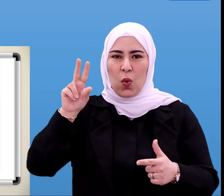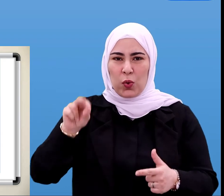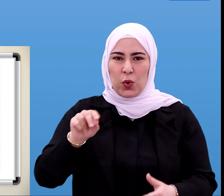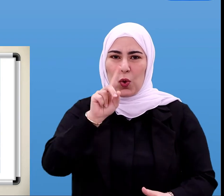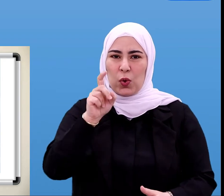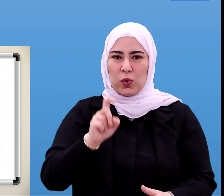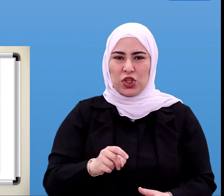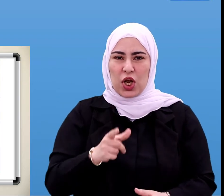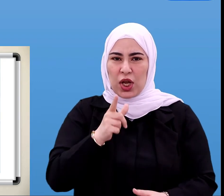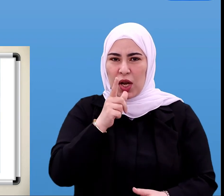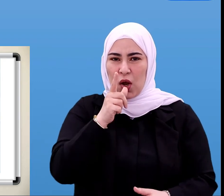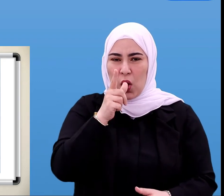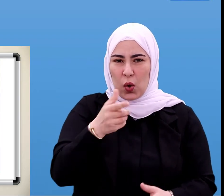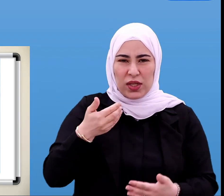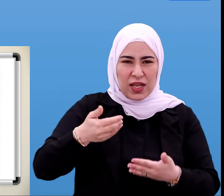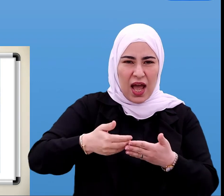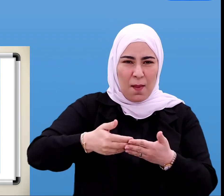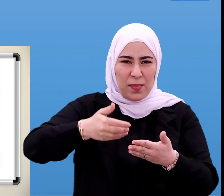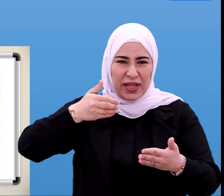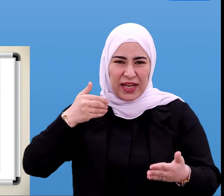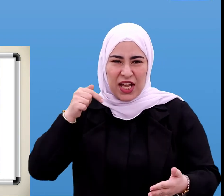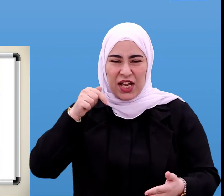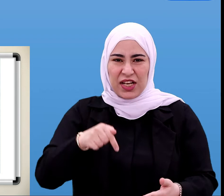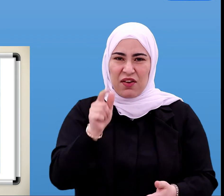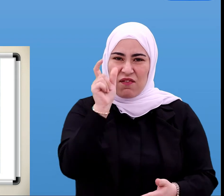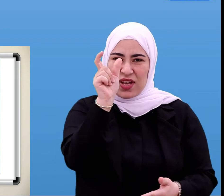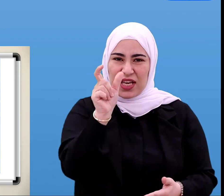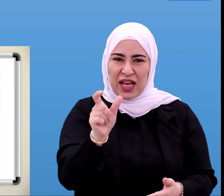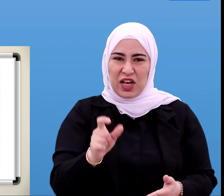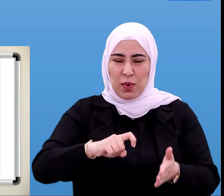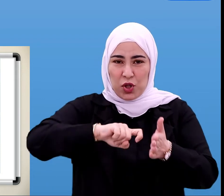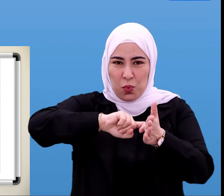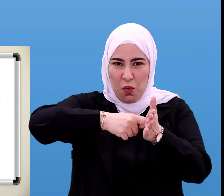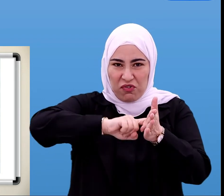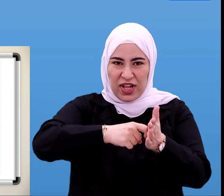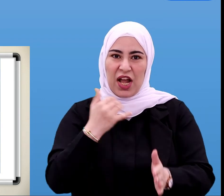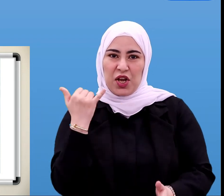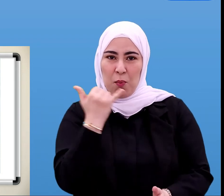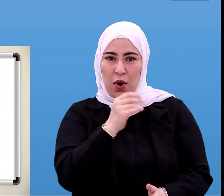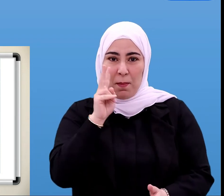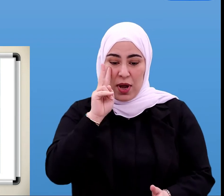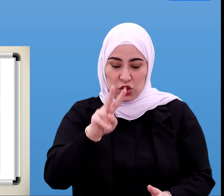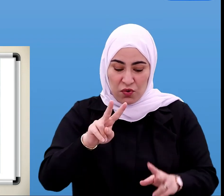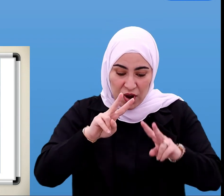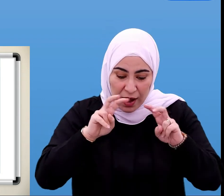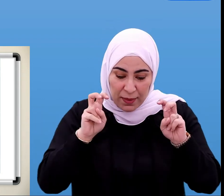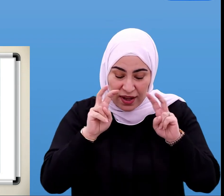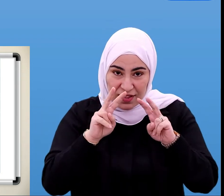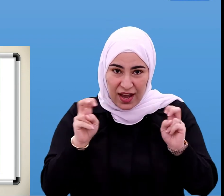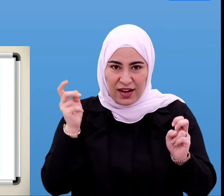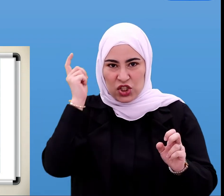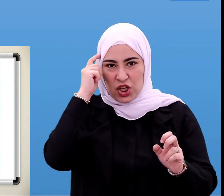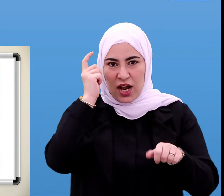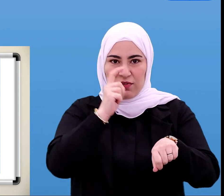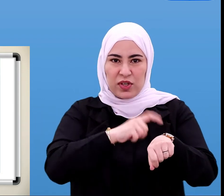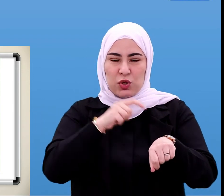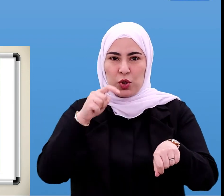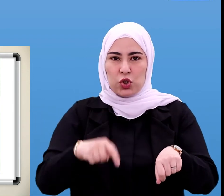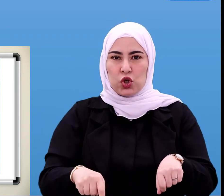before there are keywords for the present perfect that you should look for when the sentence is in the